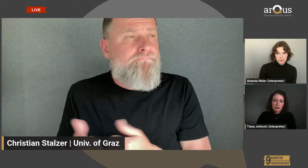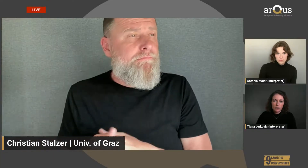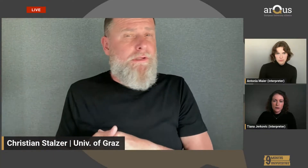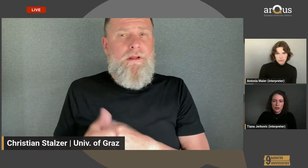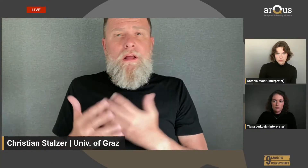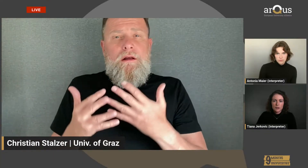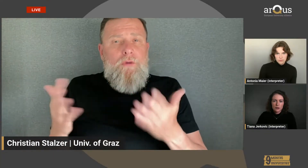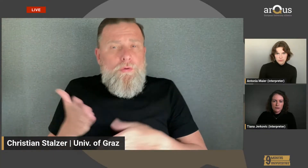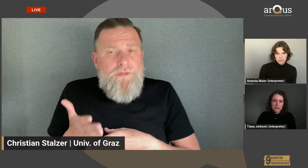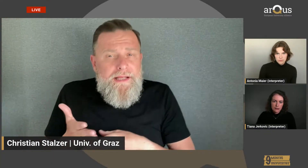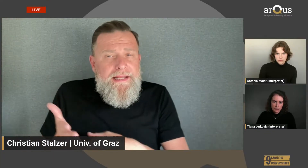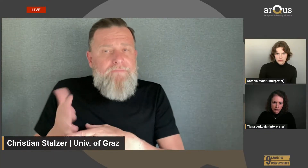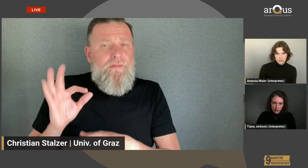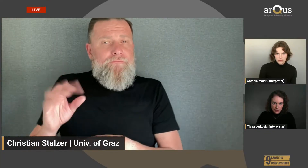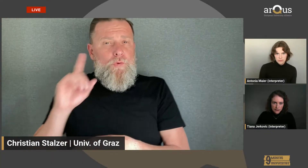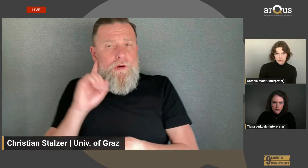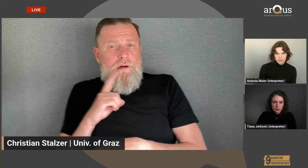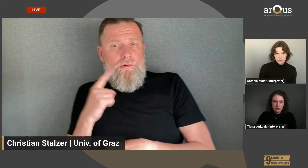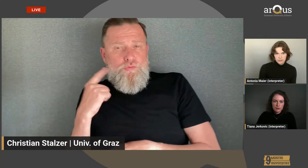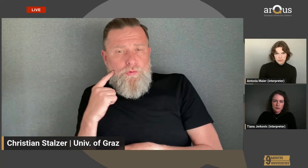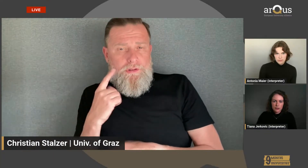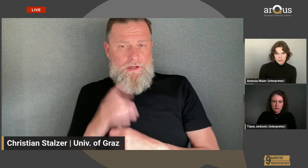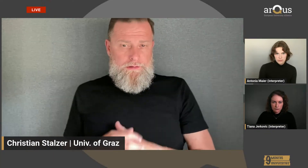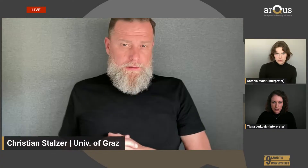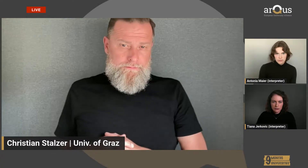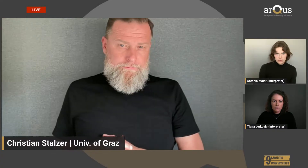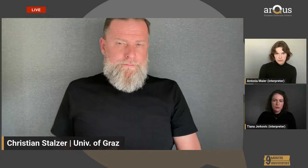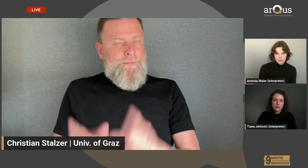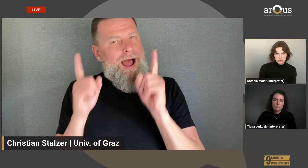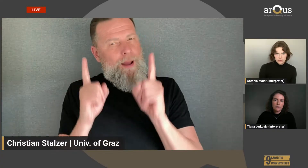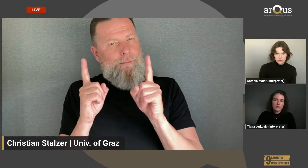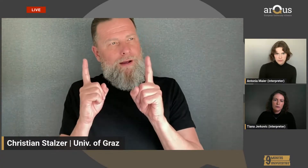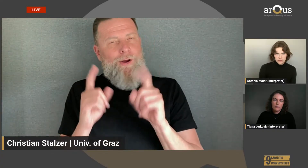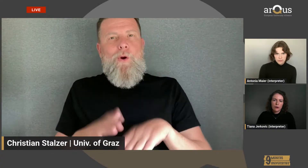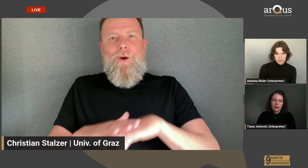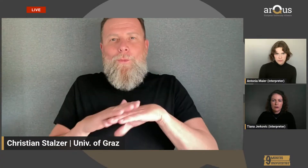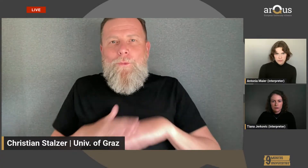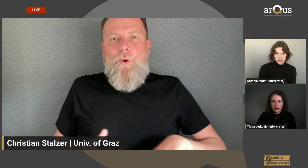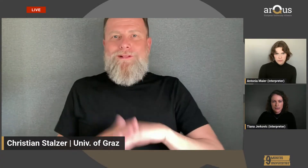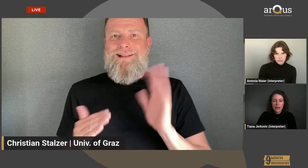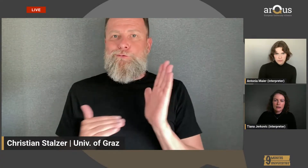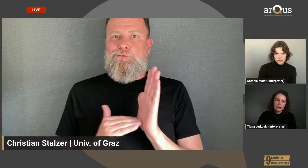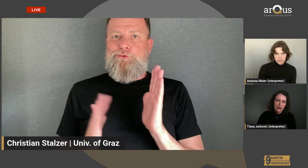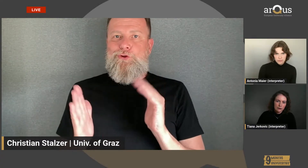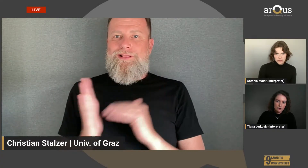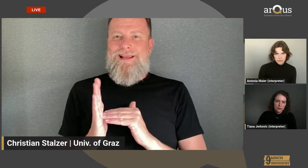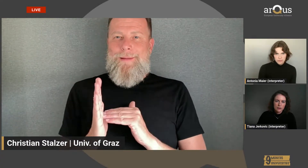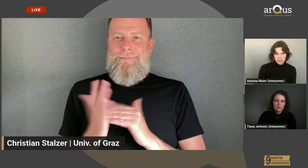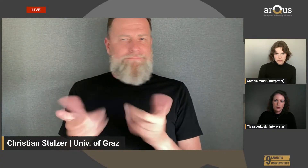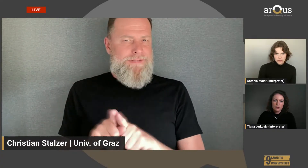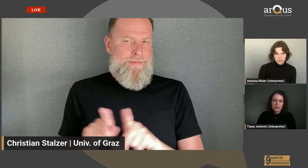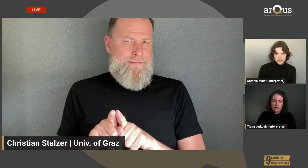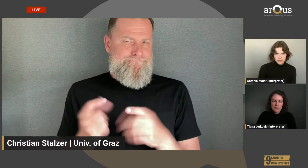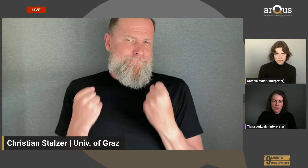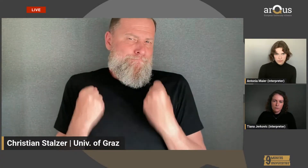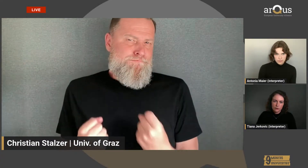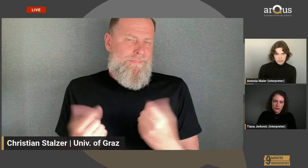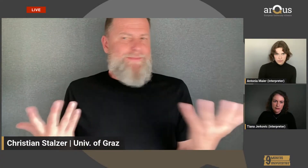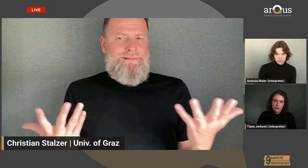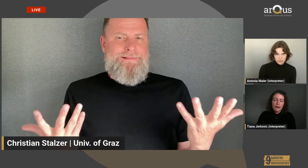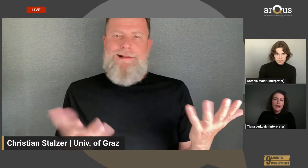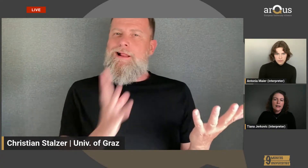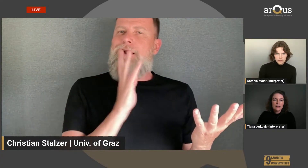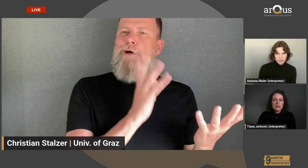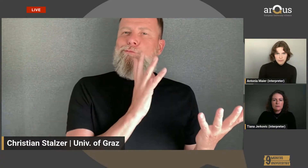we now also have the service in Graz since 2023, who also works for Graz and Klagenfurt, so for two cities at